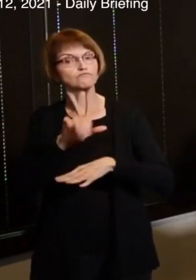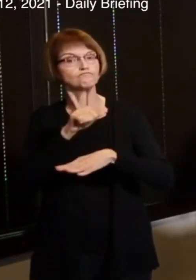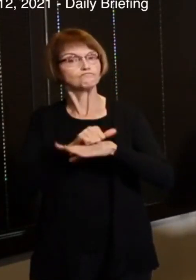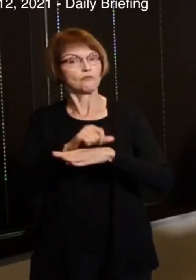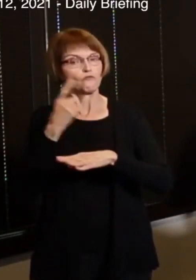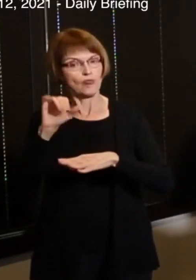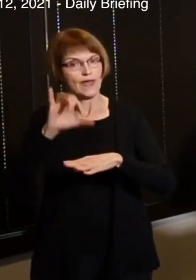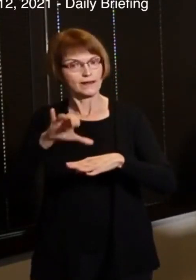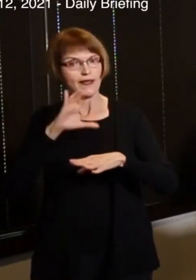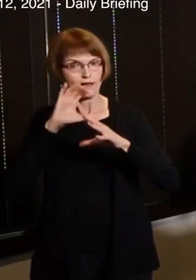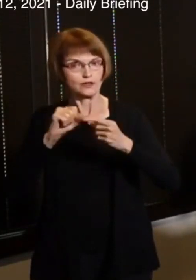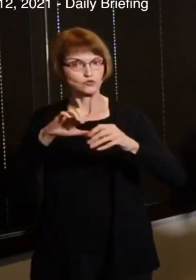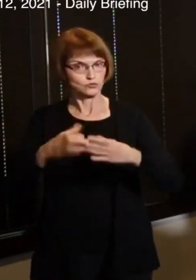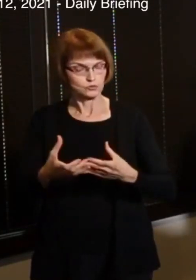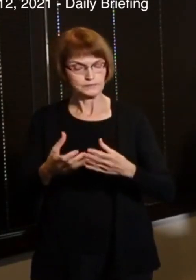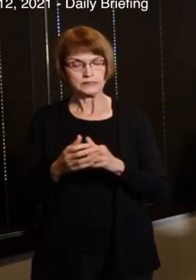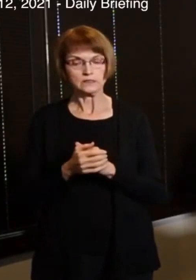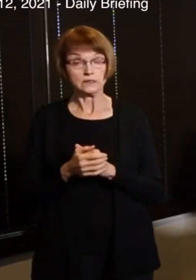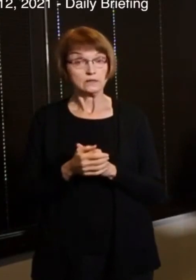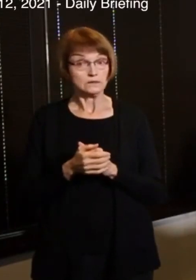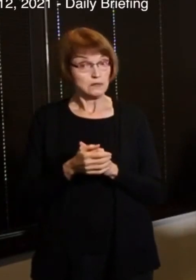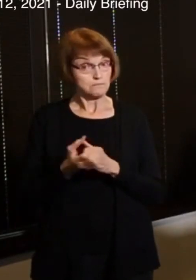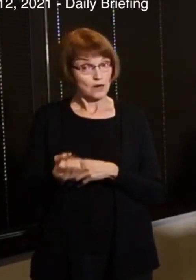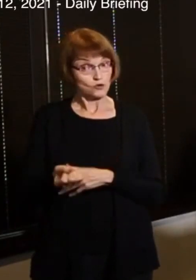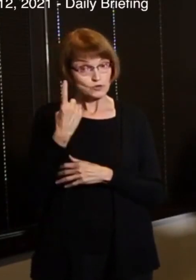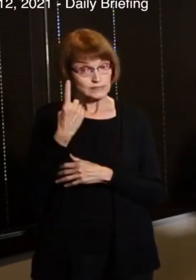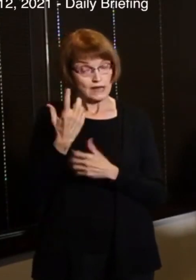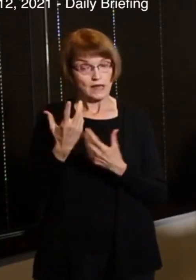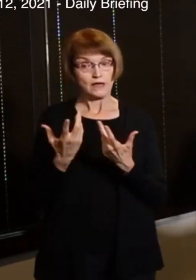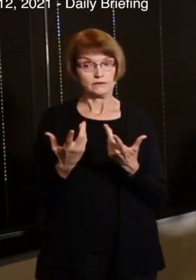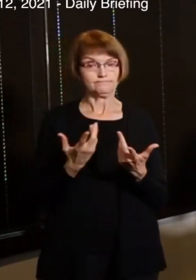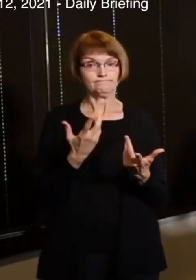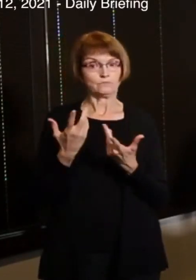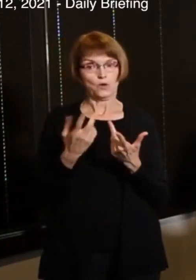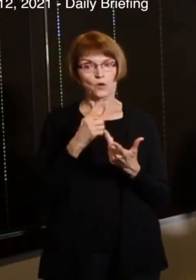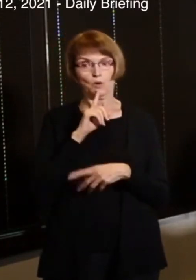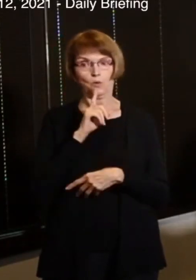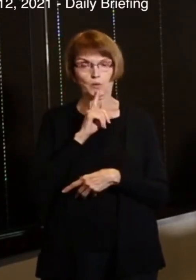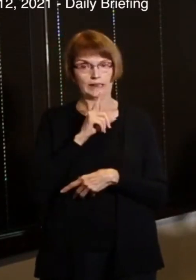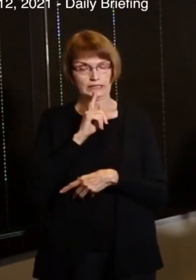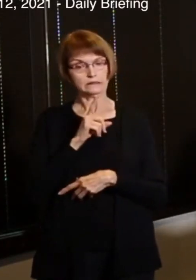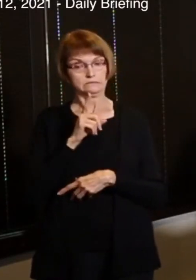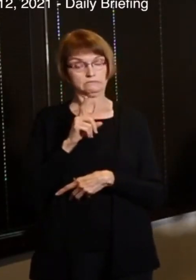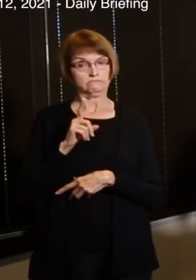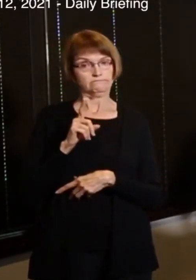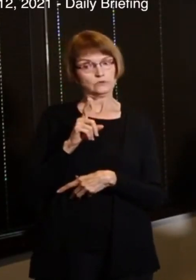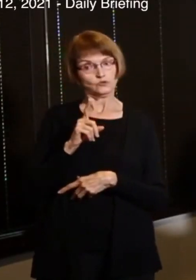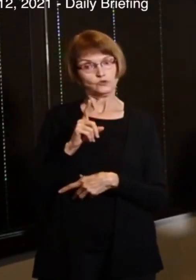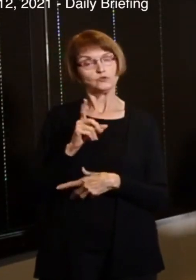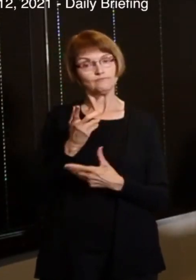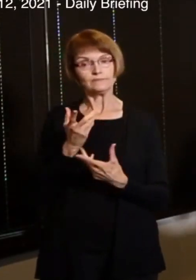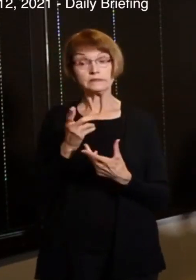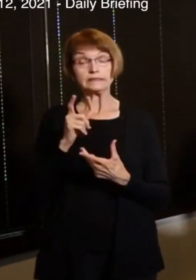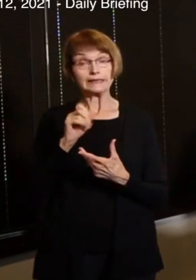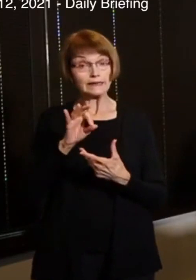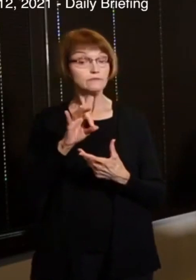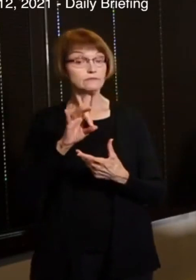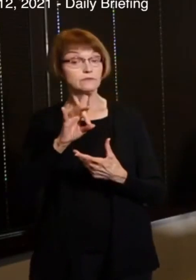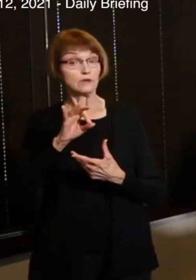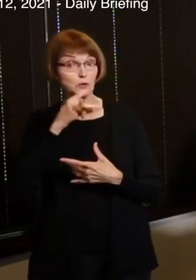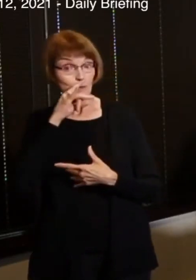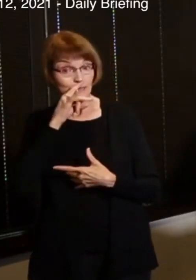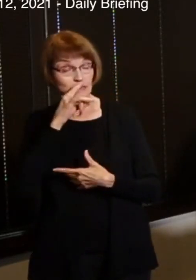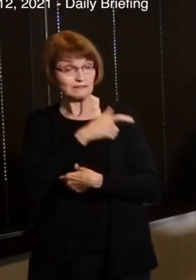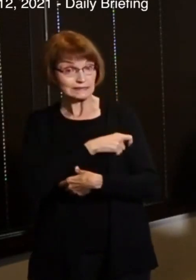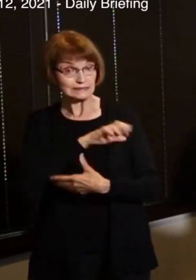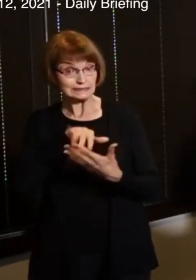though, that in order to receive the vaccine, you can't have any vaccine 14 days prior. So if you're scheduling your kids' vaccines, make